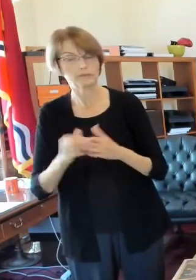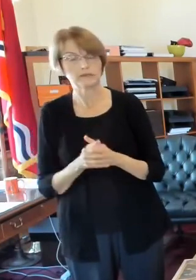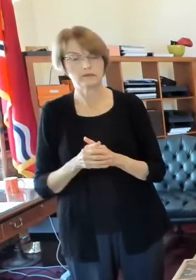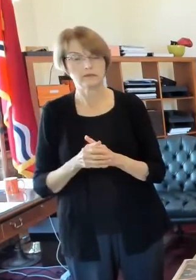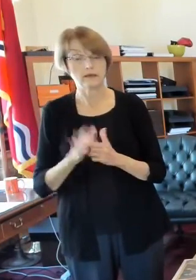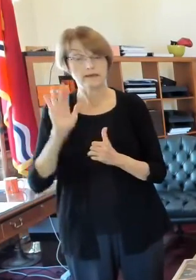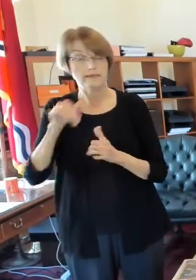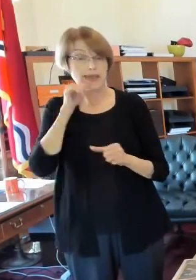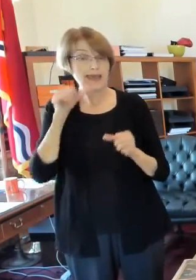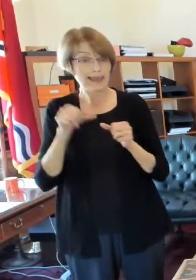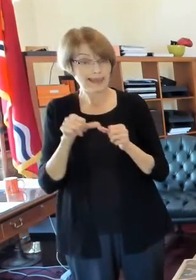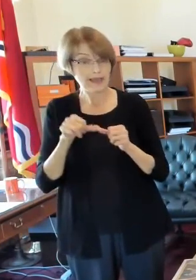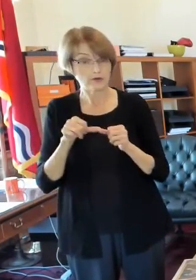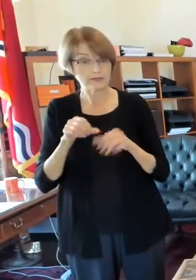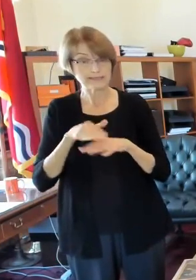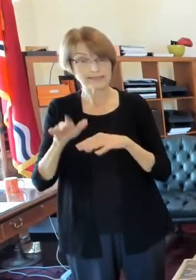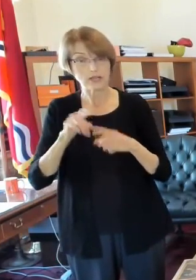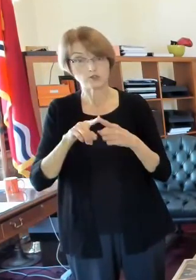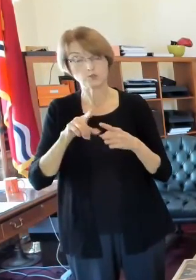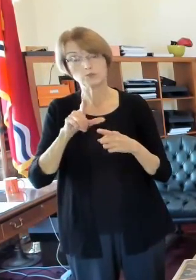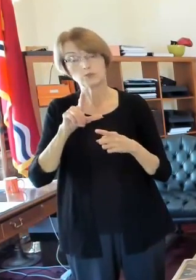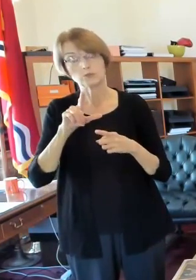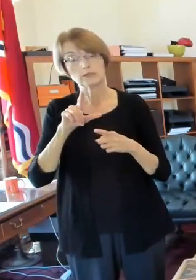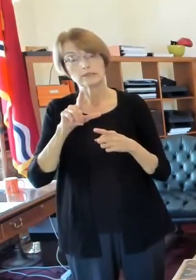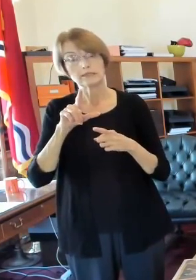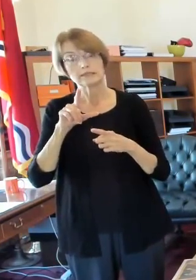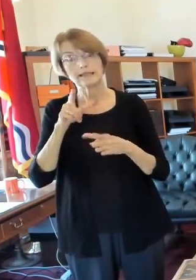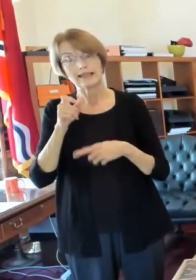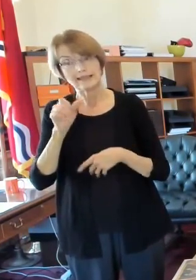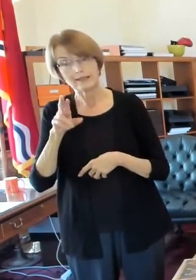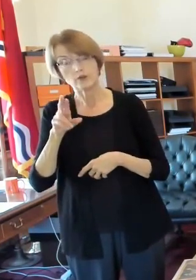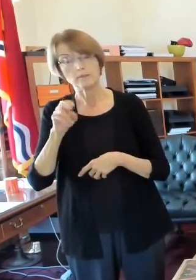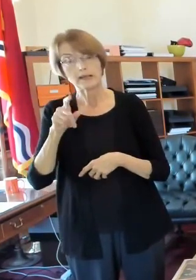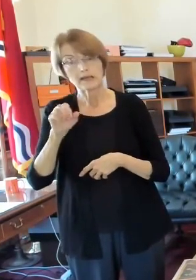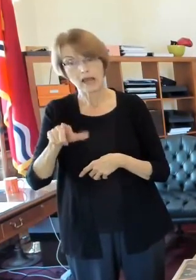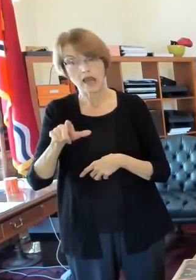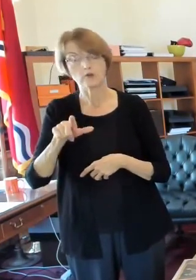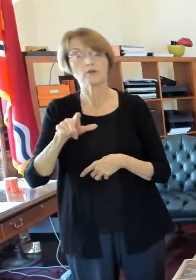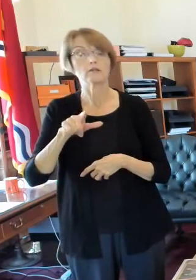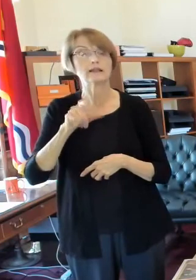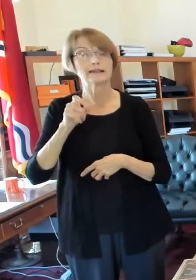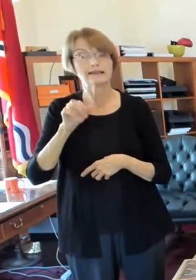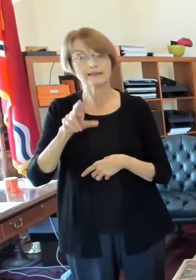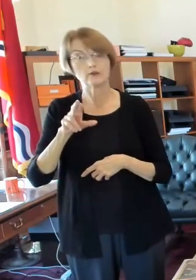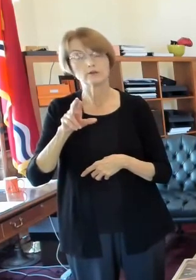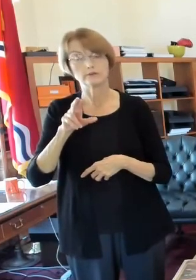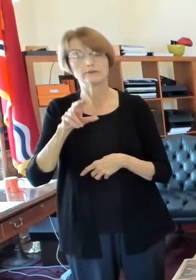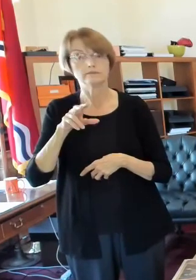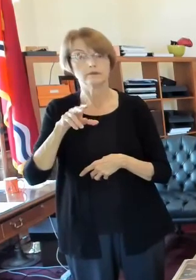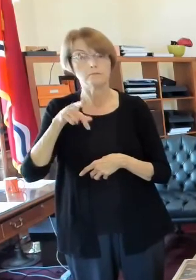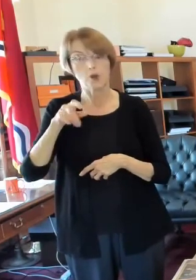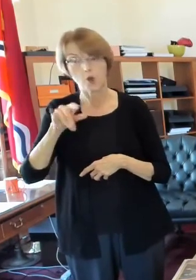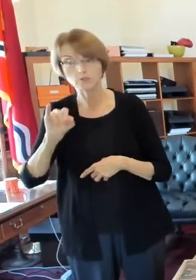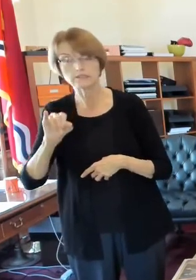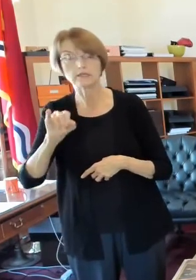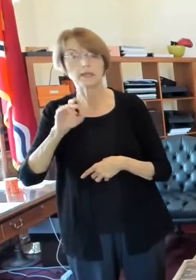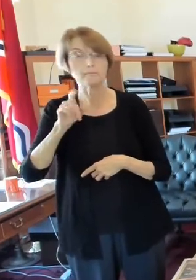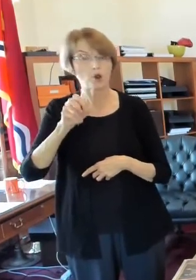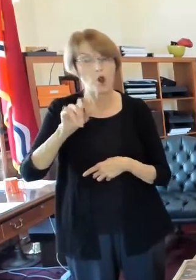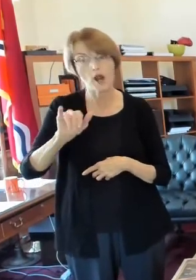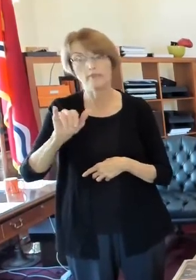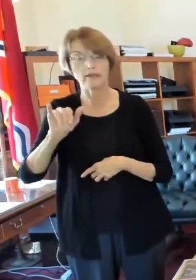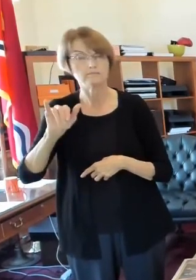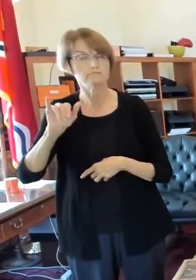to Leader McConnell, Speaker Pelosi, Leader Schumer, and Leader McCarthy. Really signed